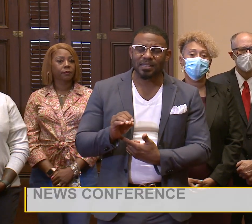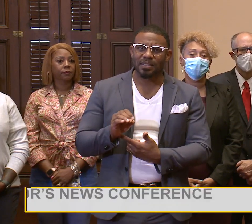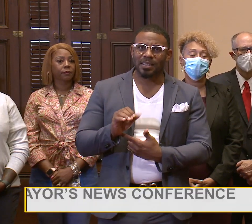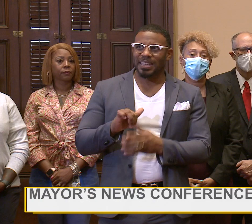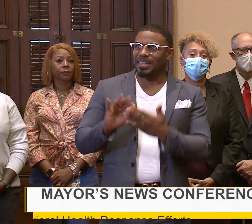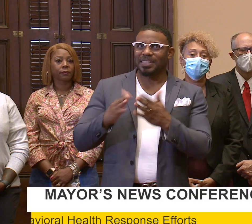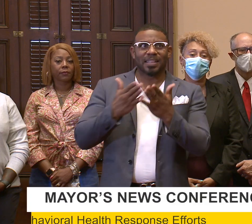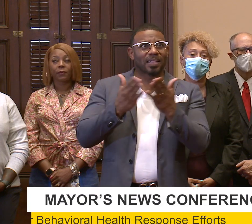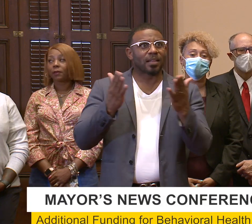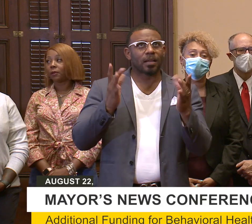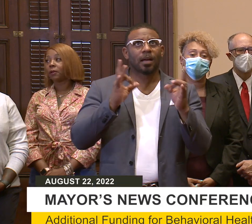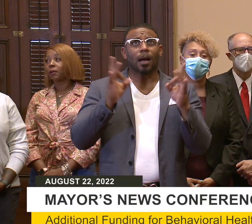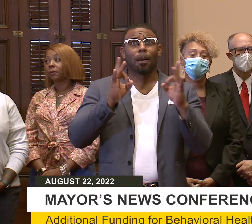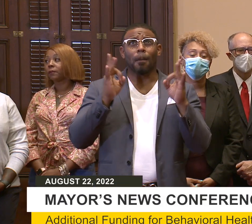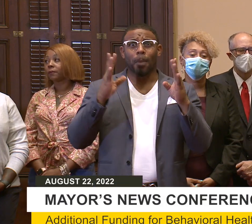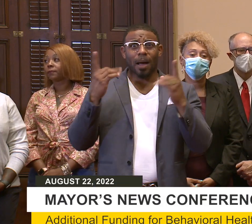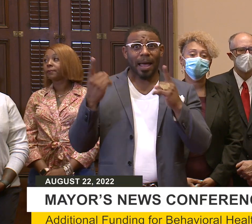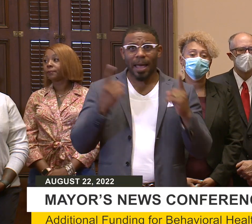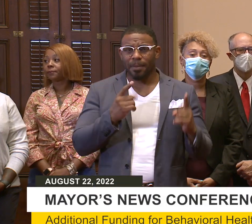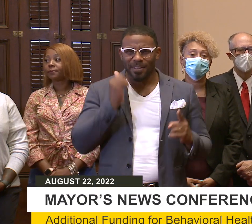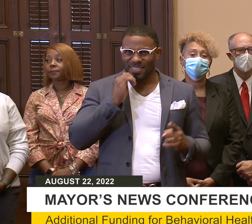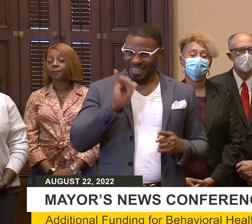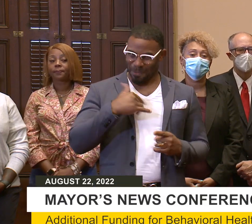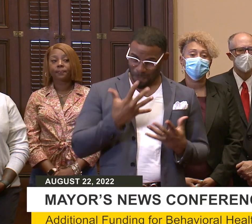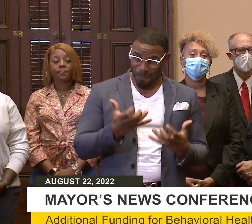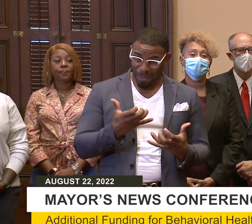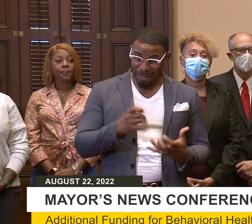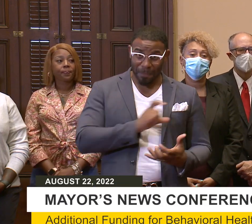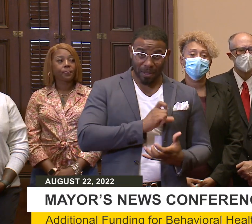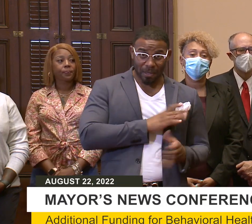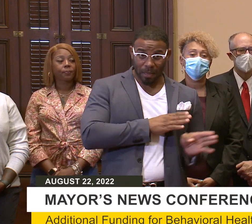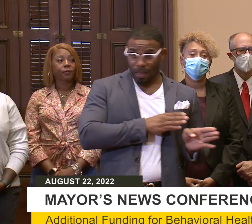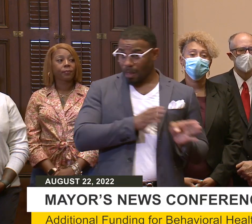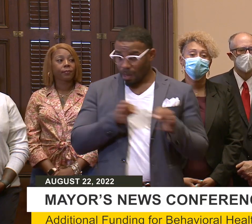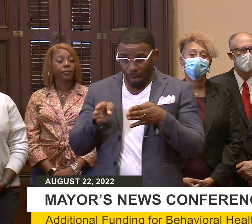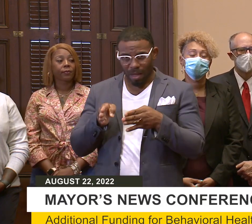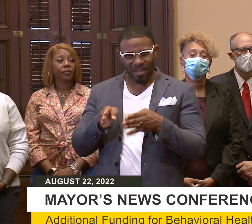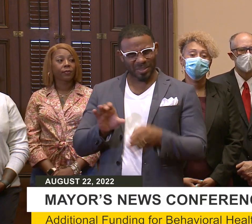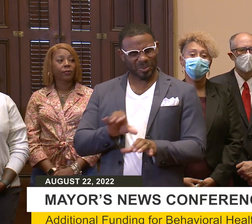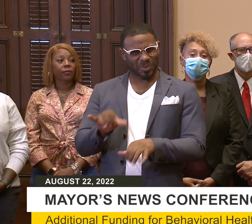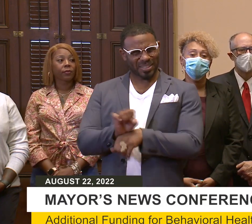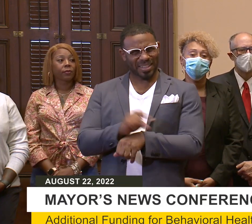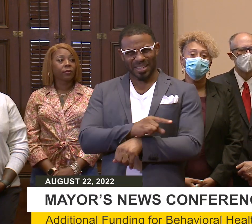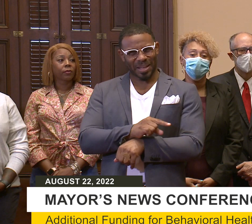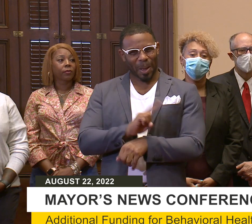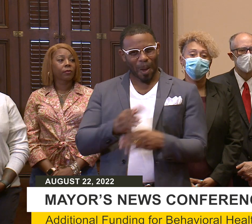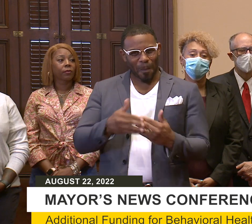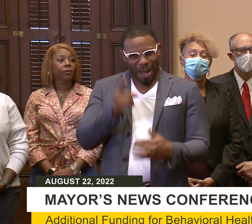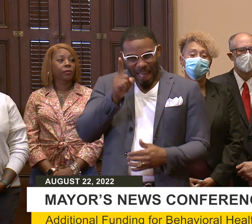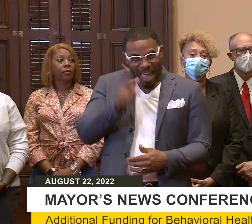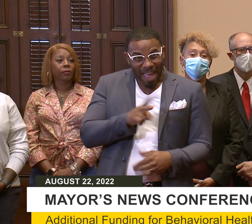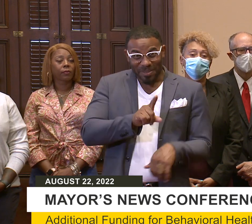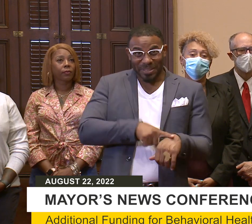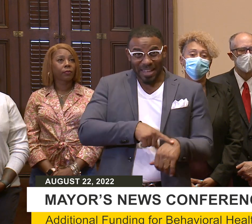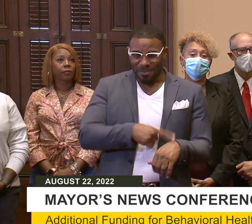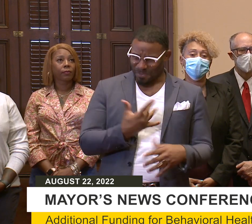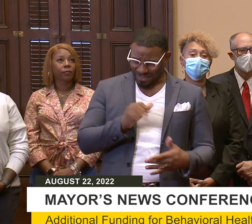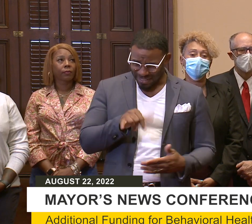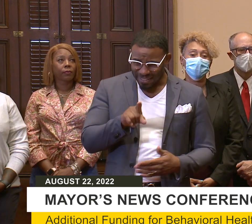In a city with unremitting violence, is that what we want our police officers doing with almost half their